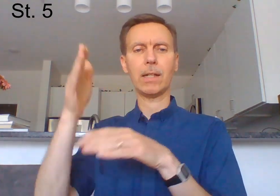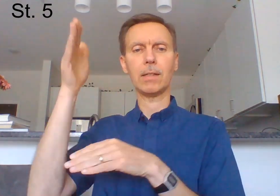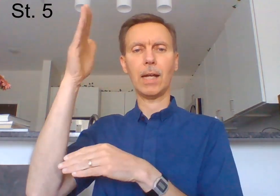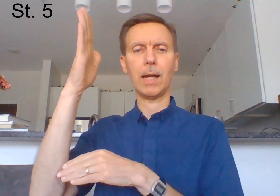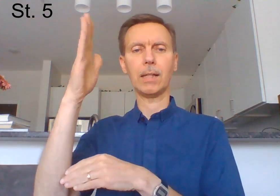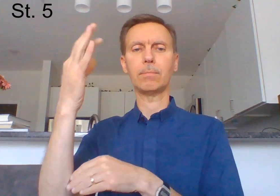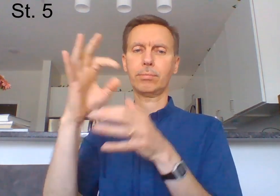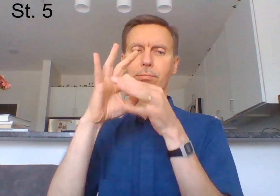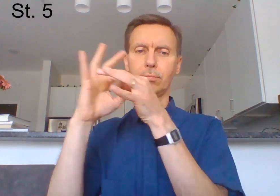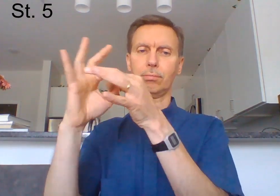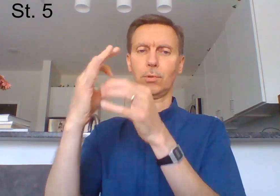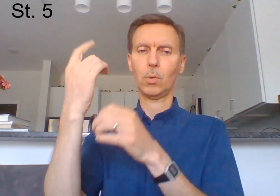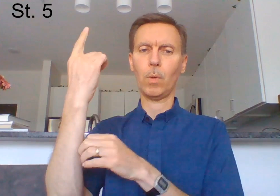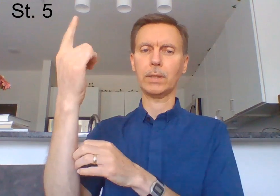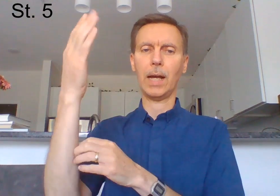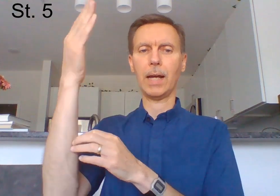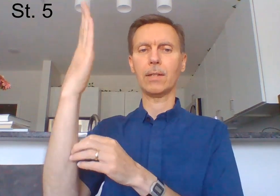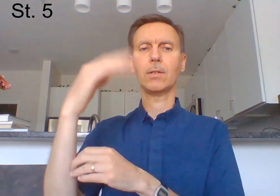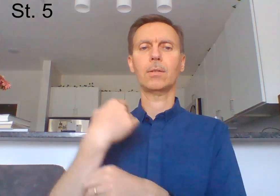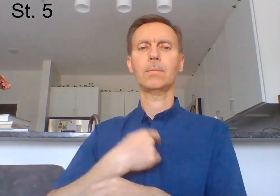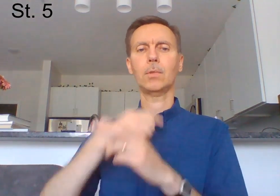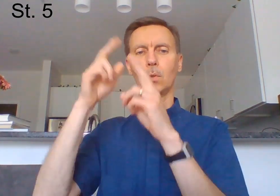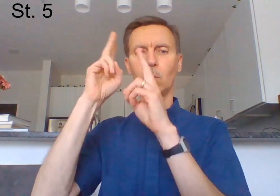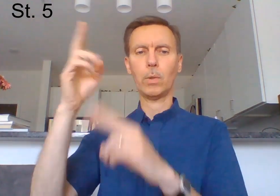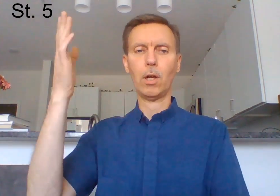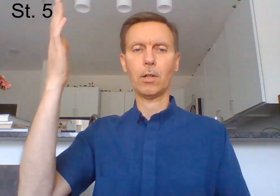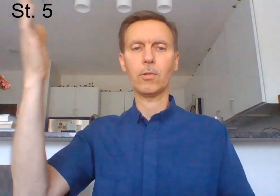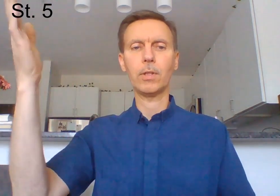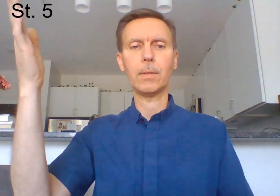Undivided God, one God, we honor thee.